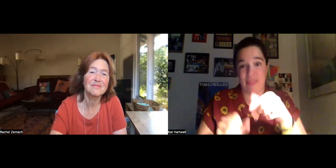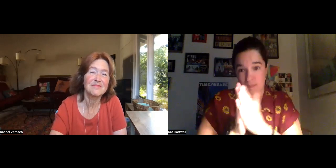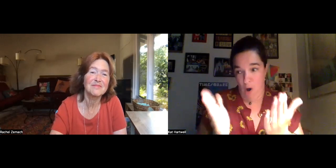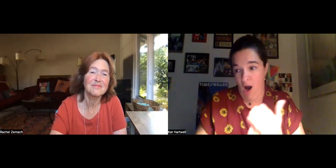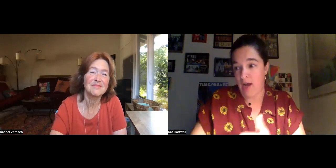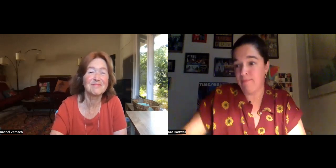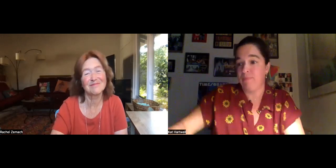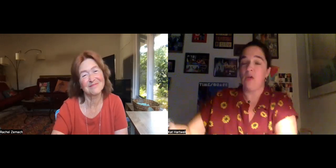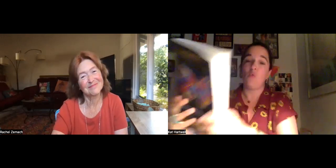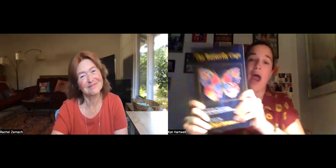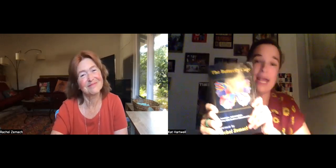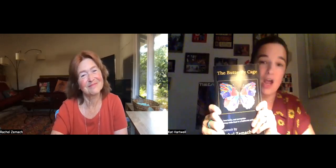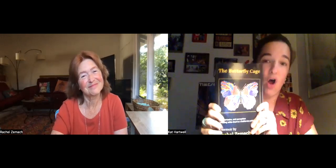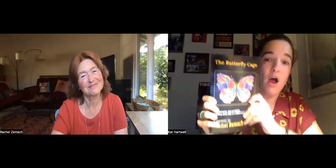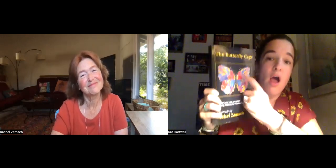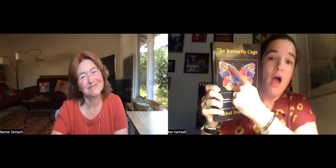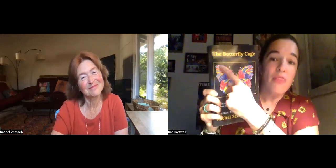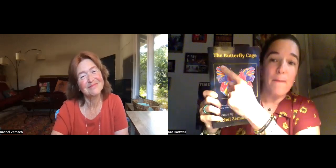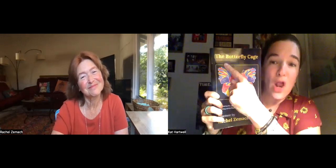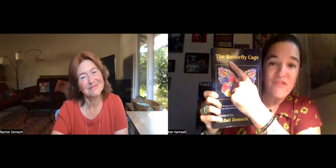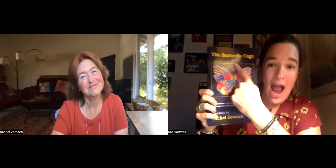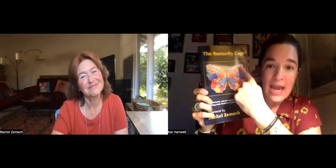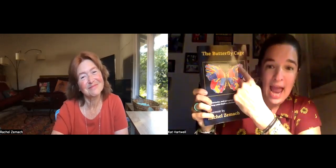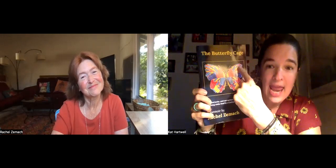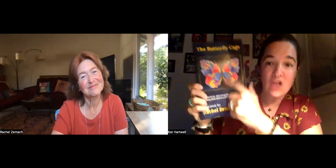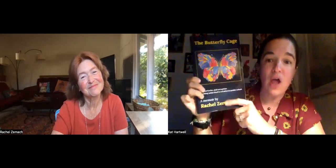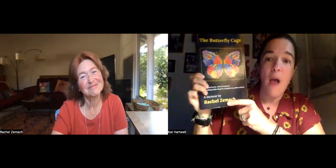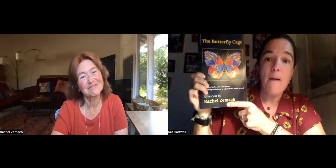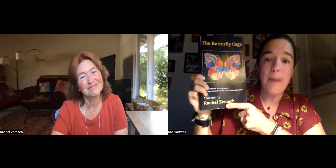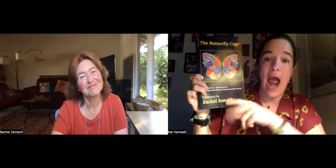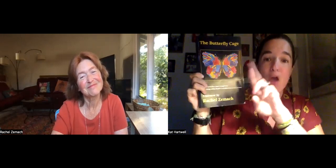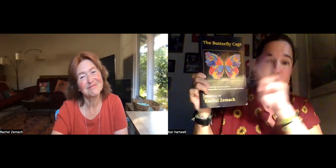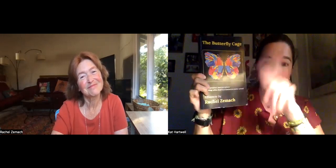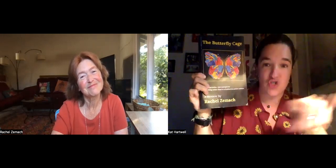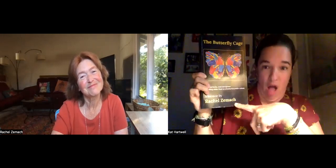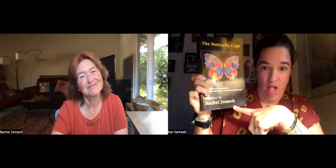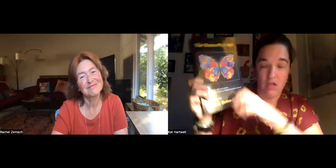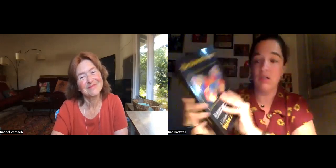this book right here. The Butterfly Cage by Rachel.